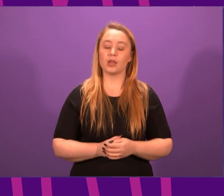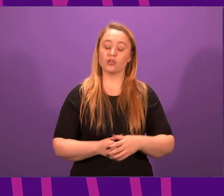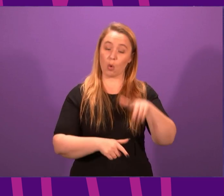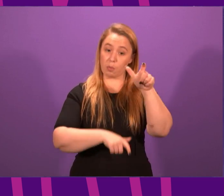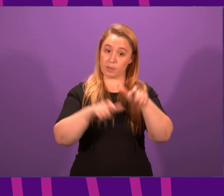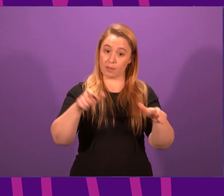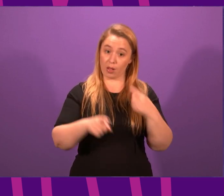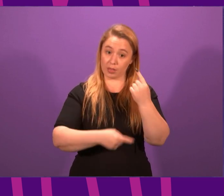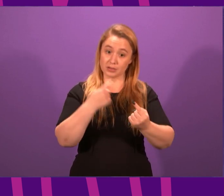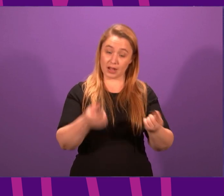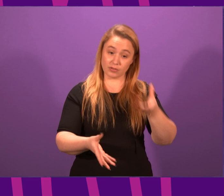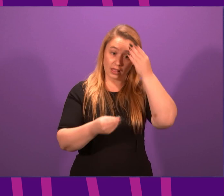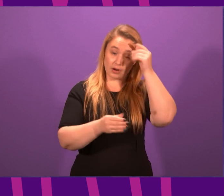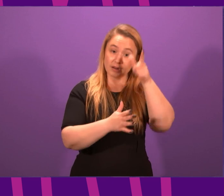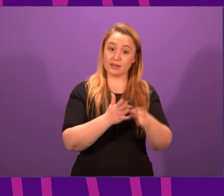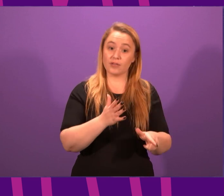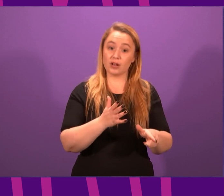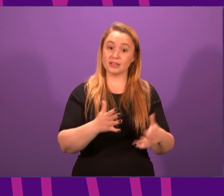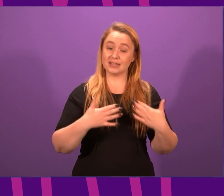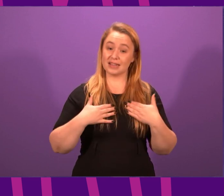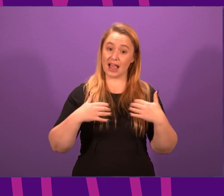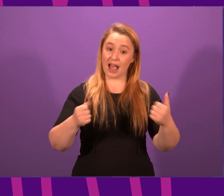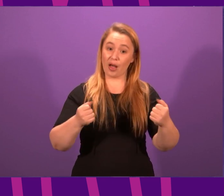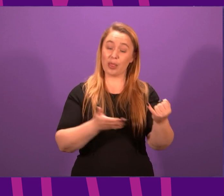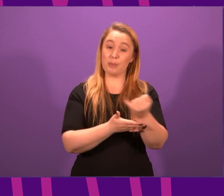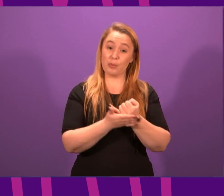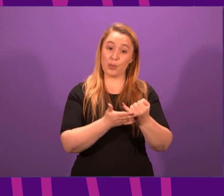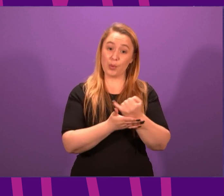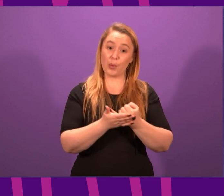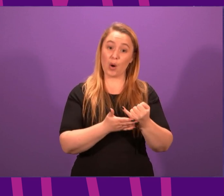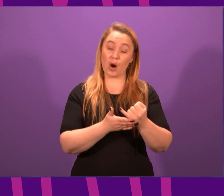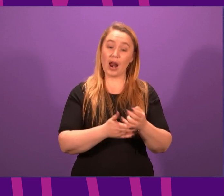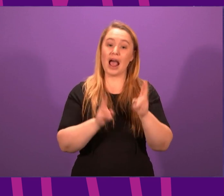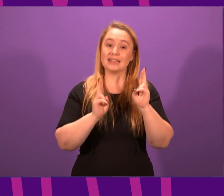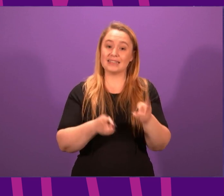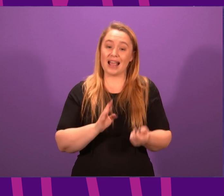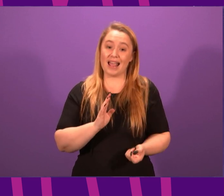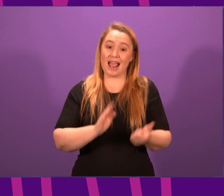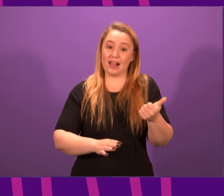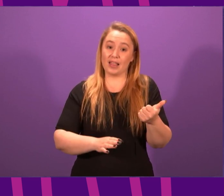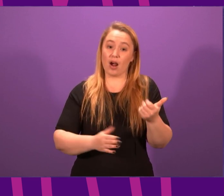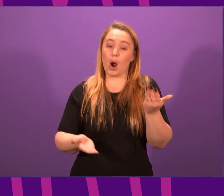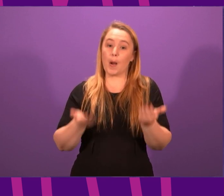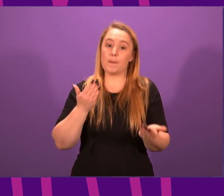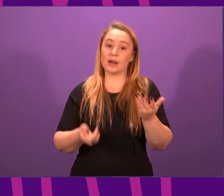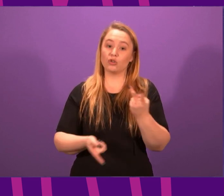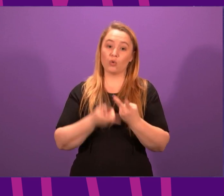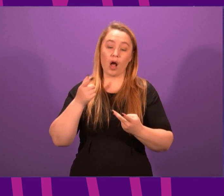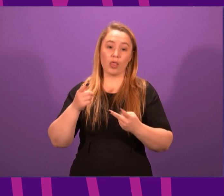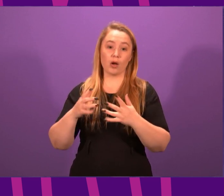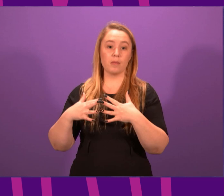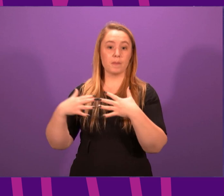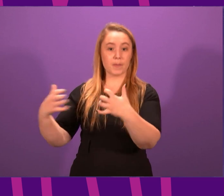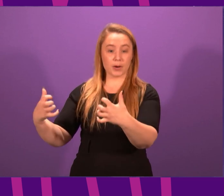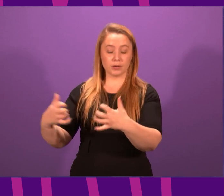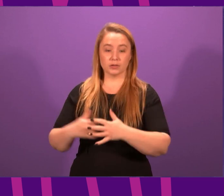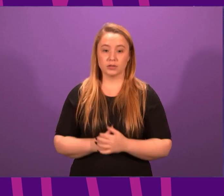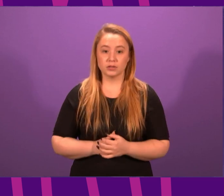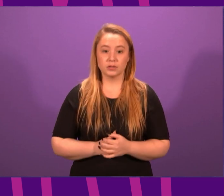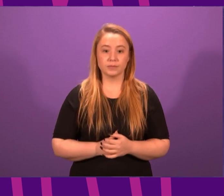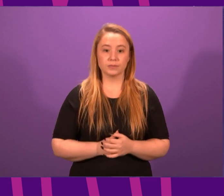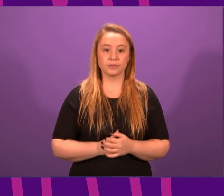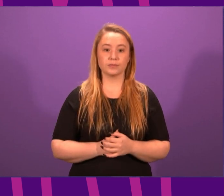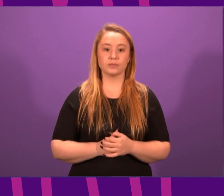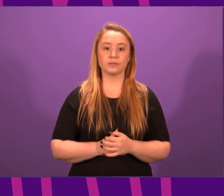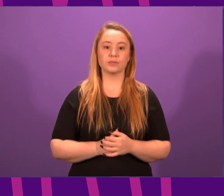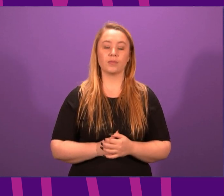learning disabilities already have poorer health outcomes and die earlier than the rest of the population. Last week, the journal Annals